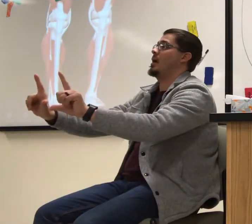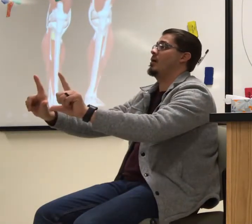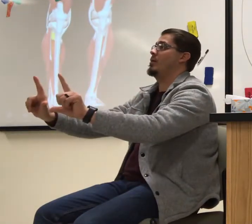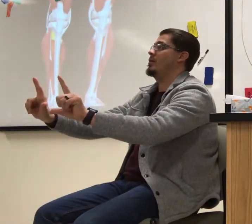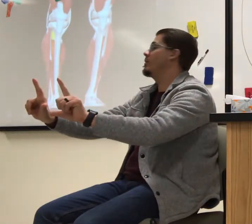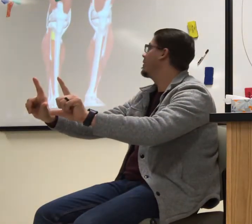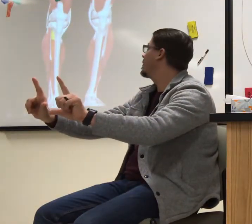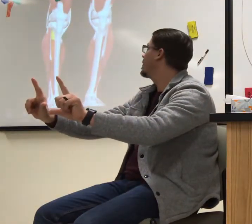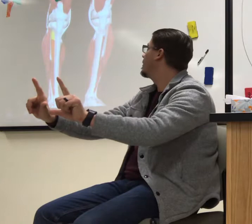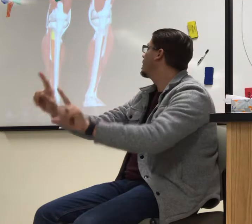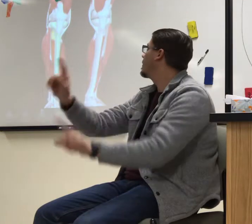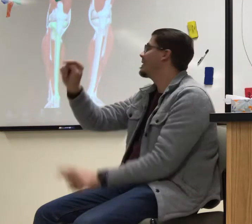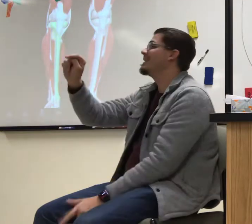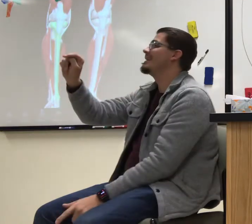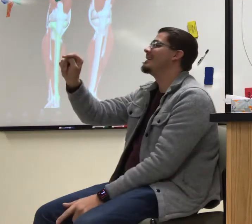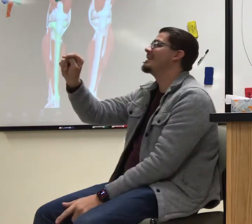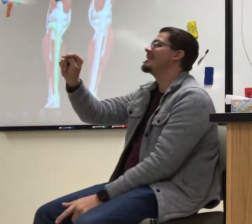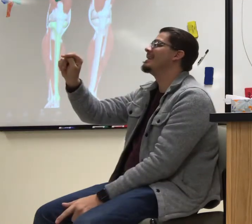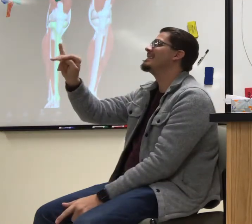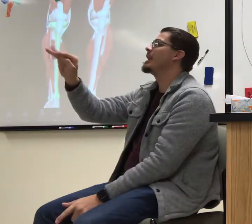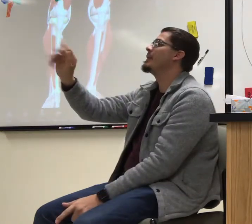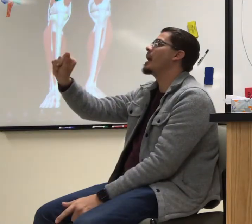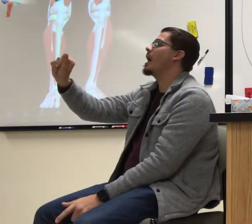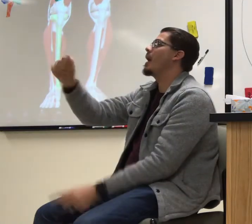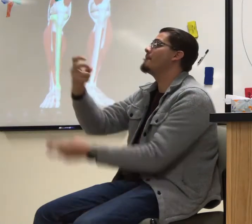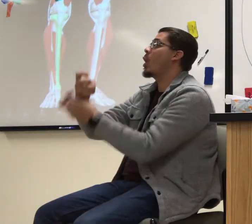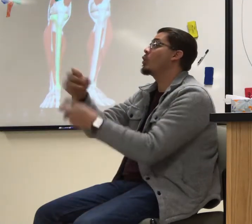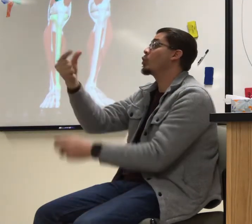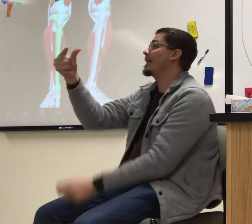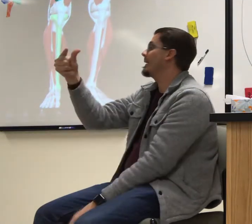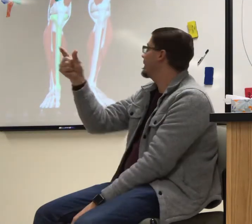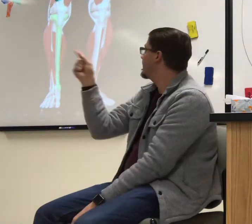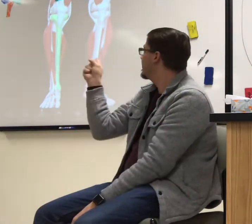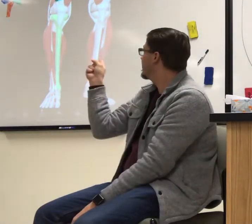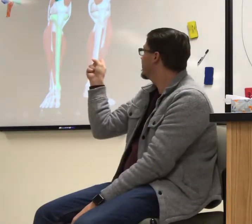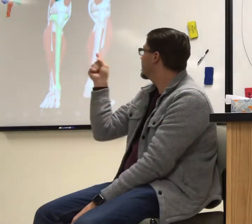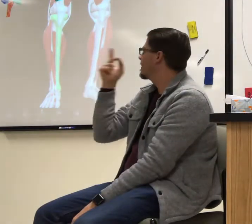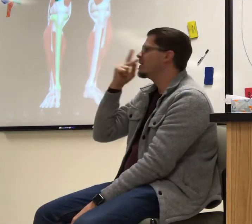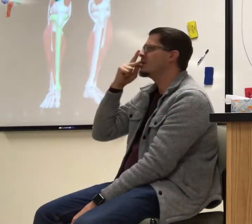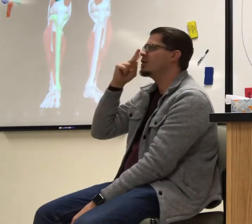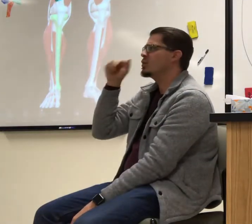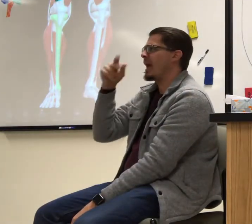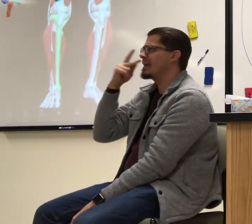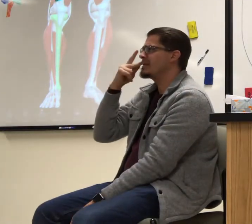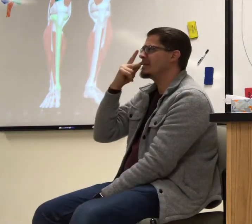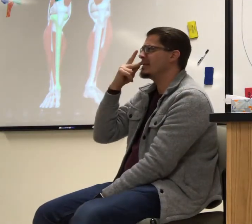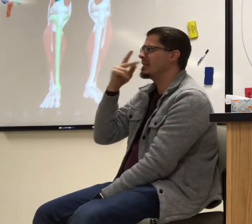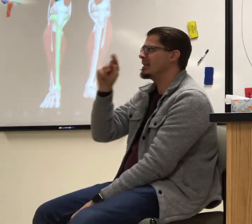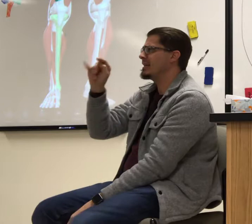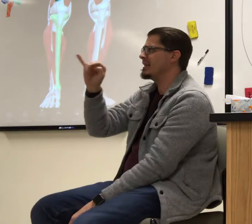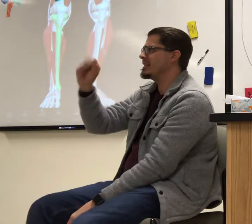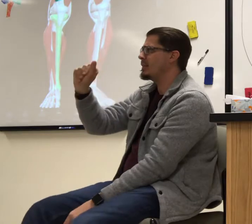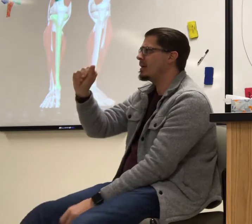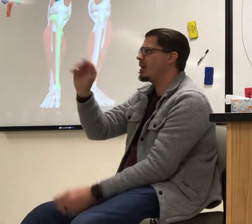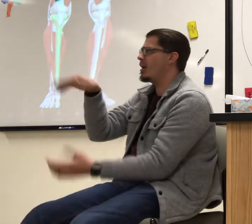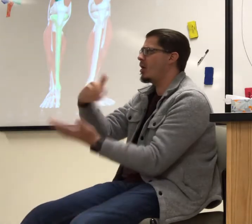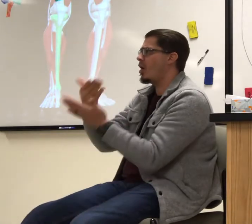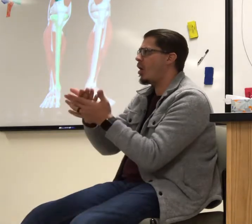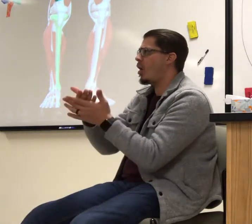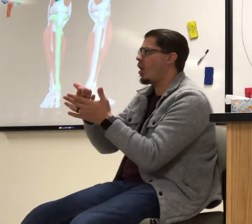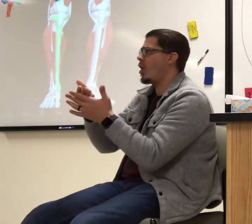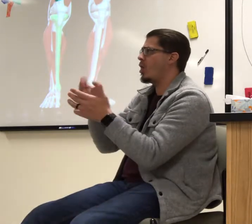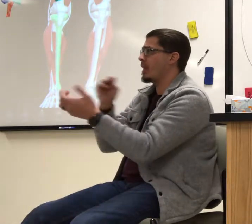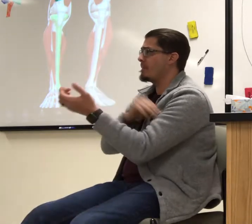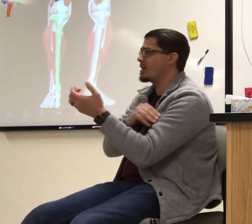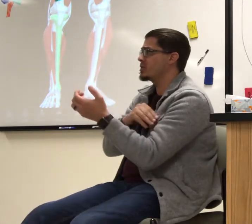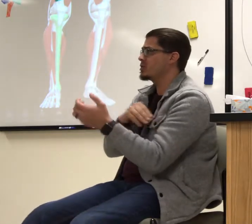The tibia bone is highlighted in green there. Do you see how you can see your tibia bone with all the muscles on it?